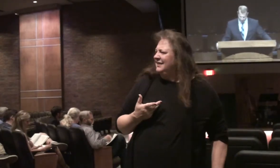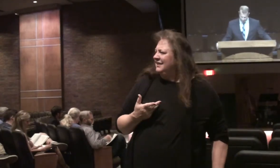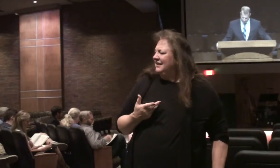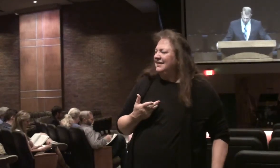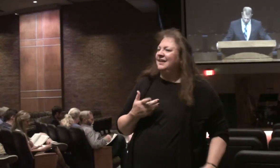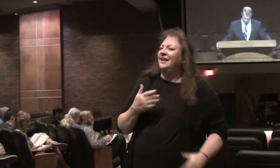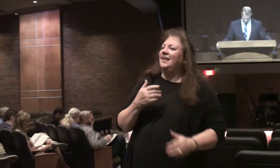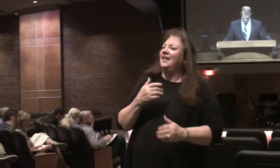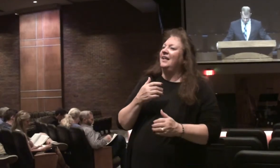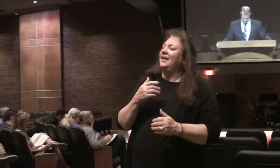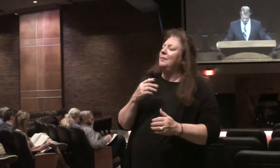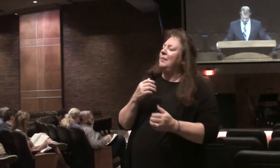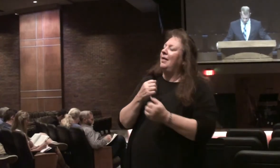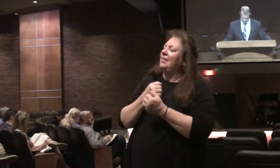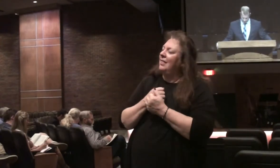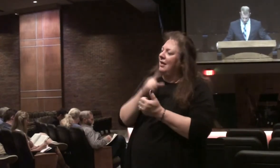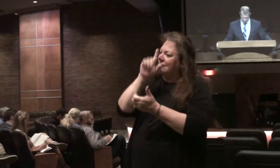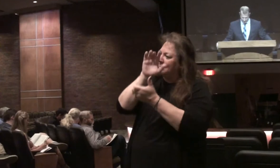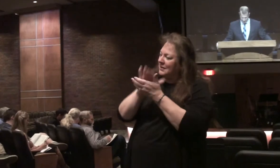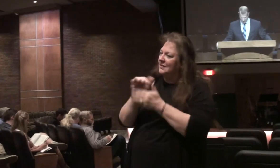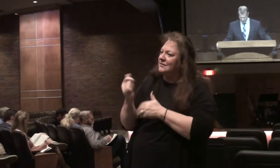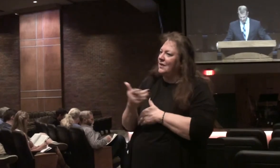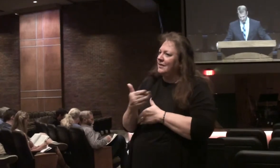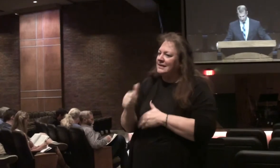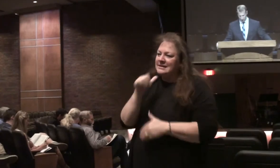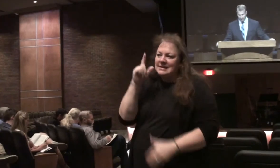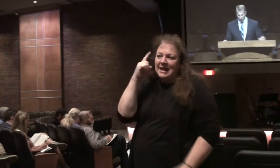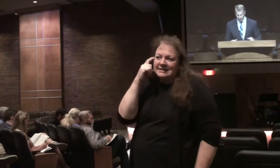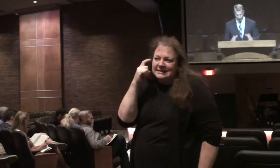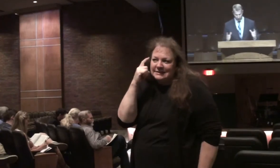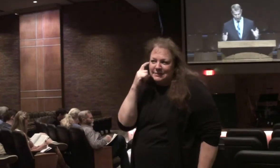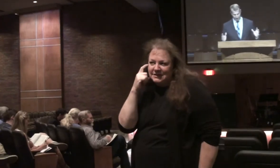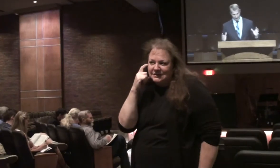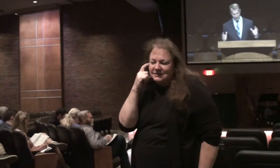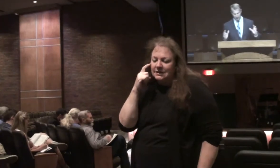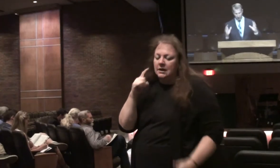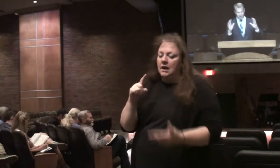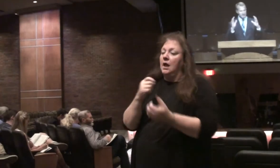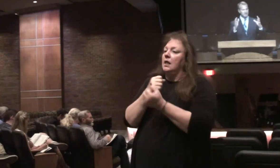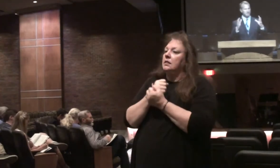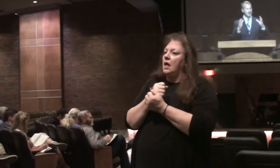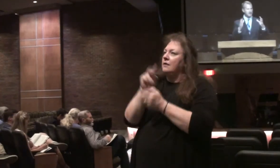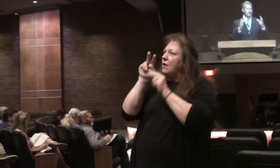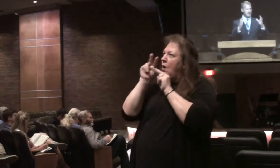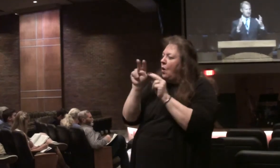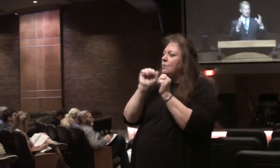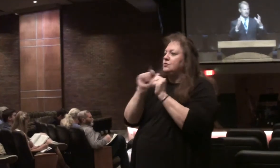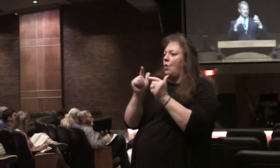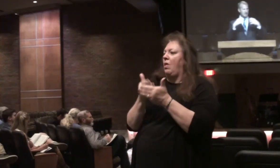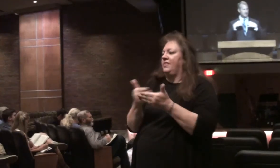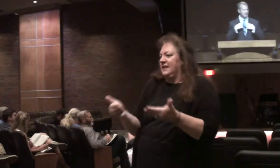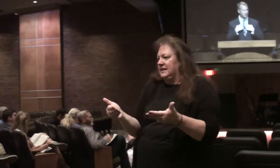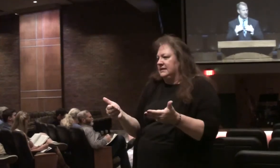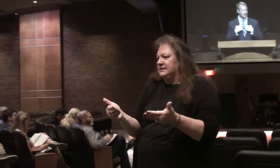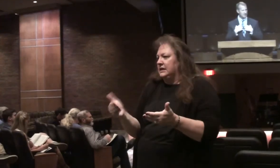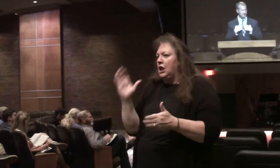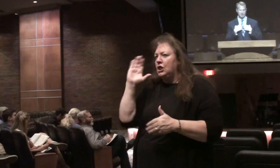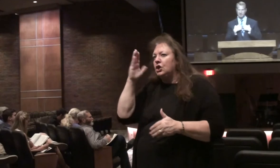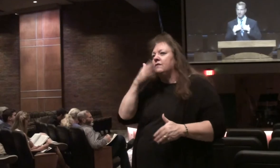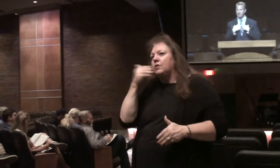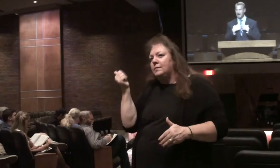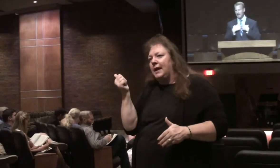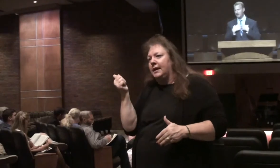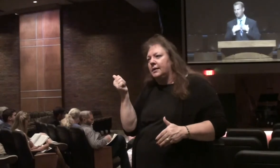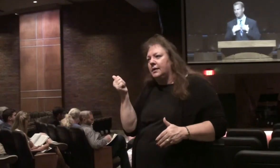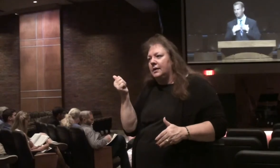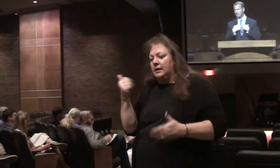Love believes all things. Not suspicious, cynical. Love hopes all things. Always looking for better days. Now, it's not that we think there's